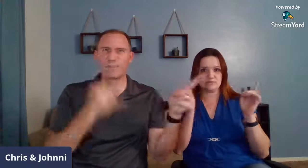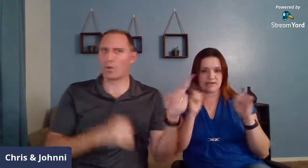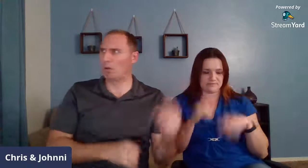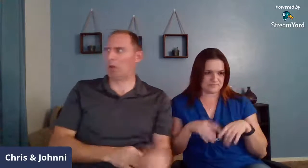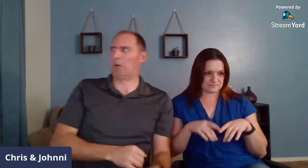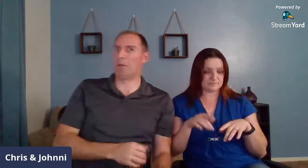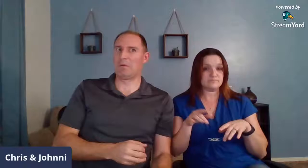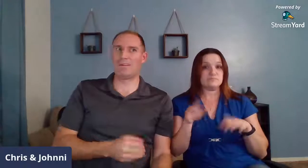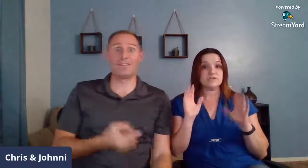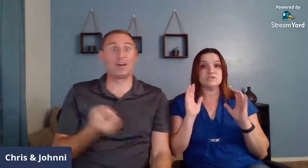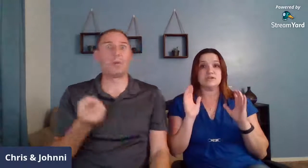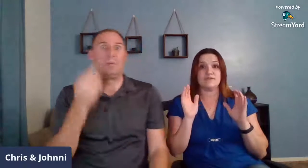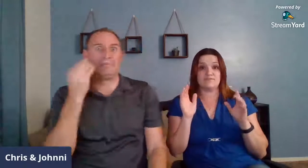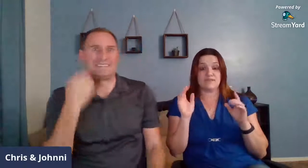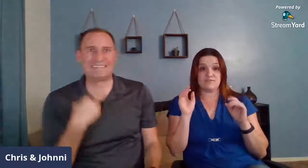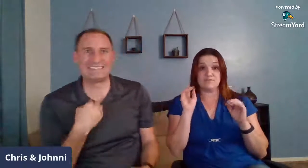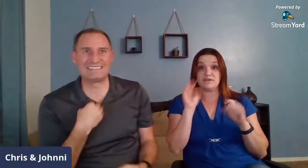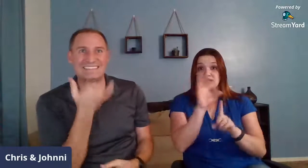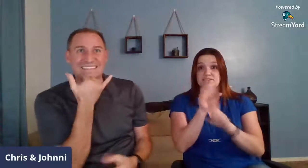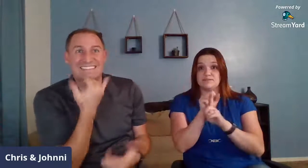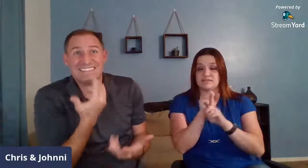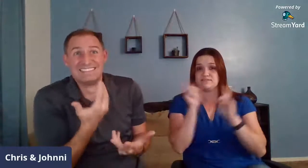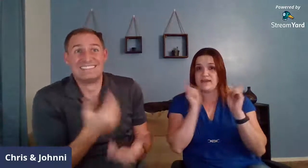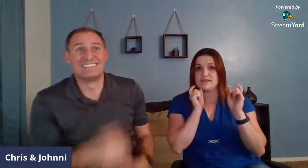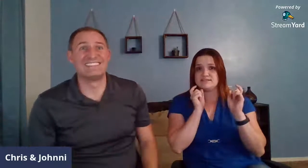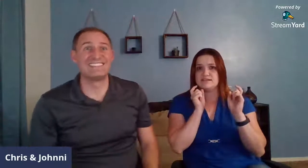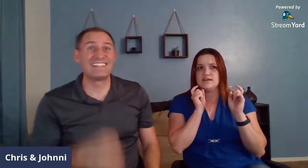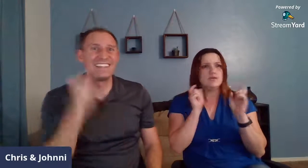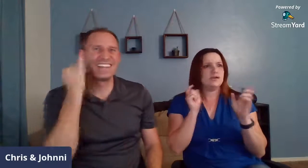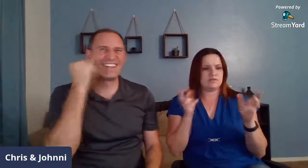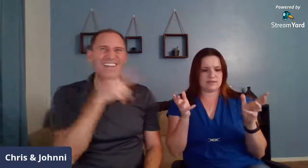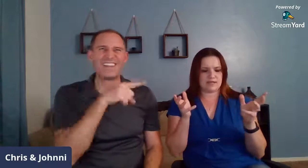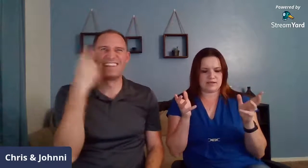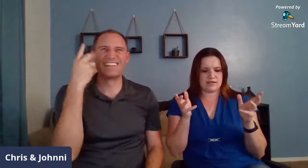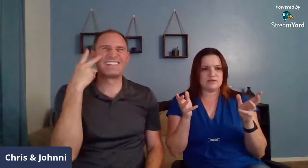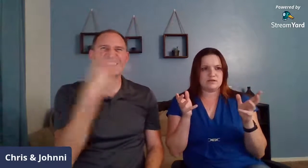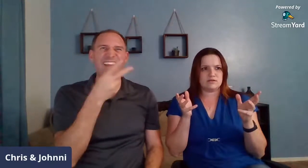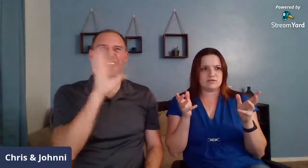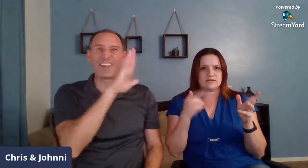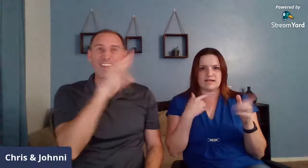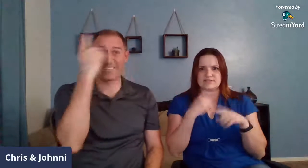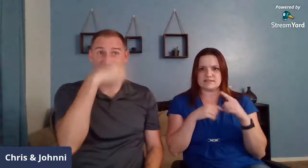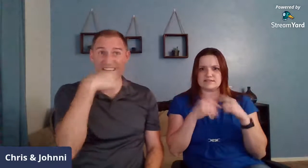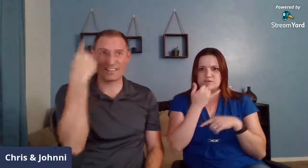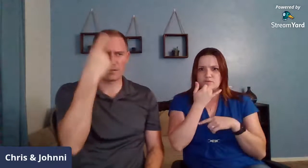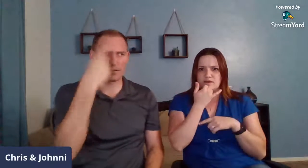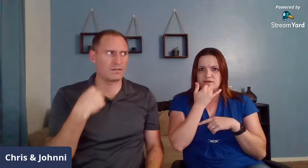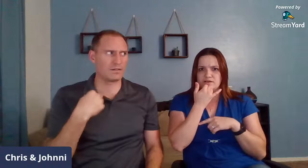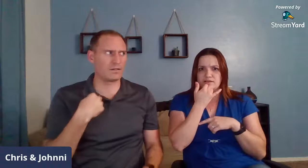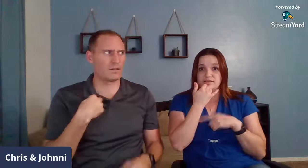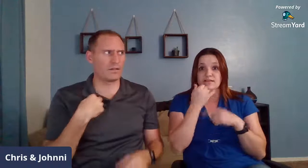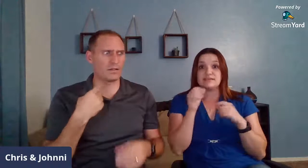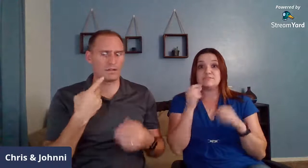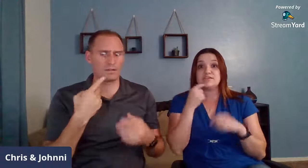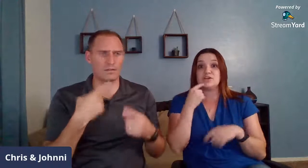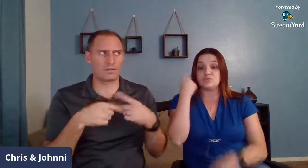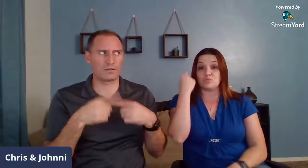right. If you catch somebody's face and be like, did I sign something wrong? Let them tell you what